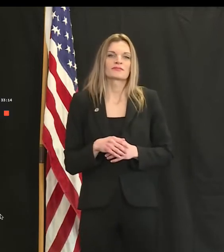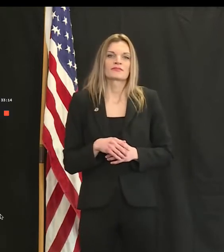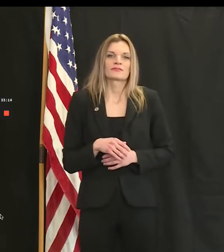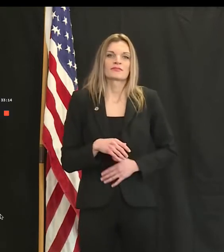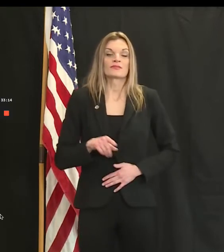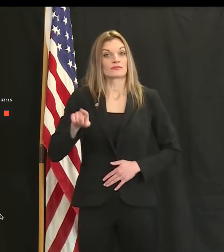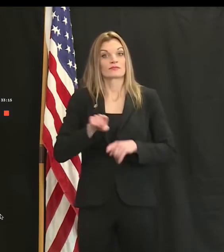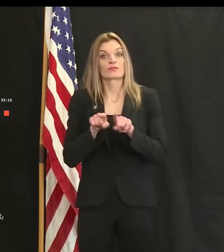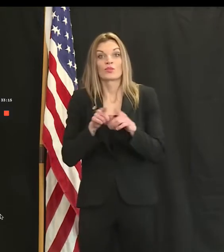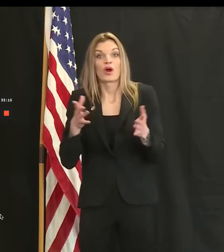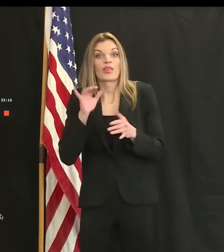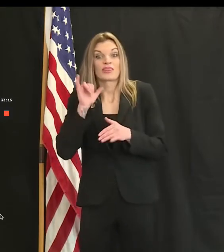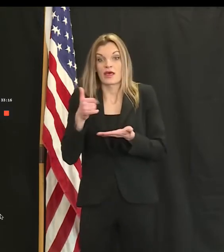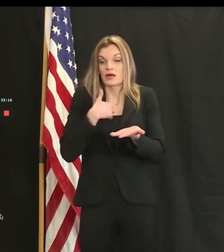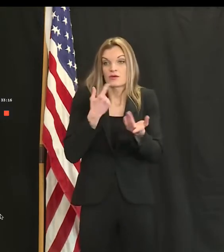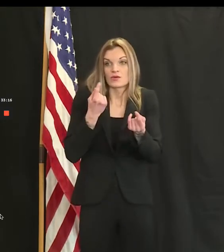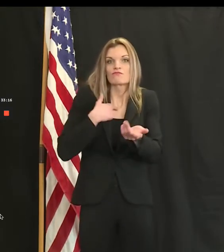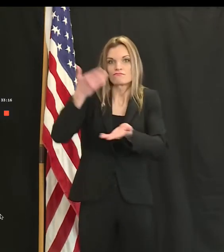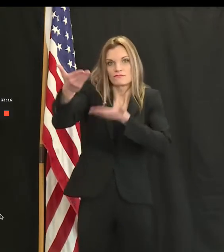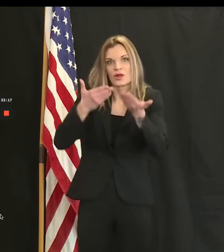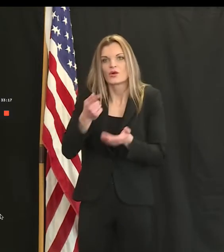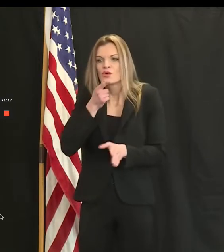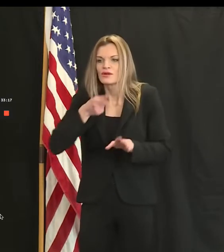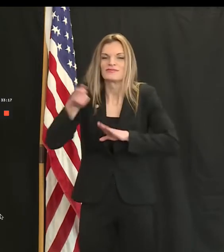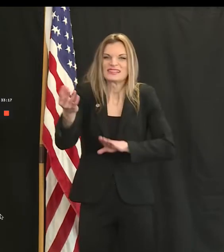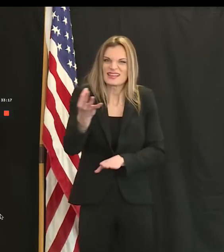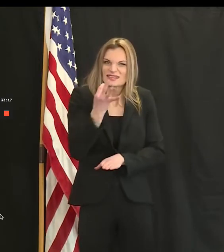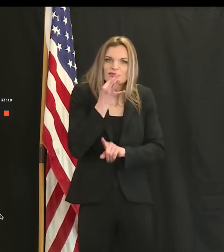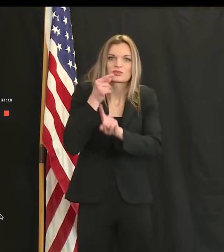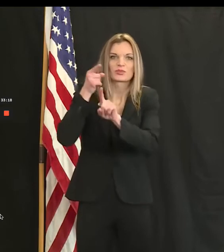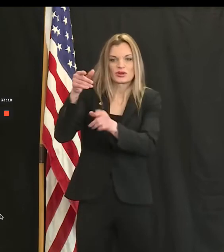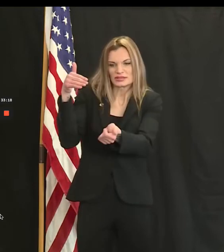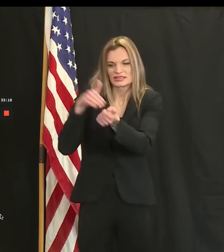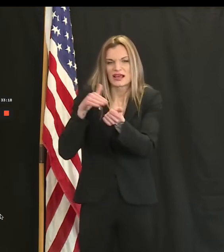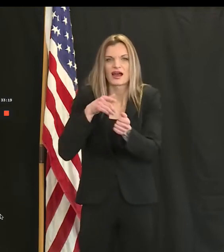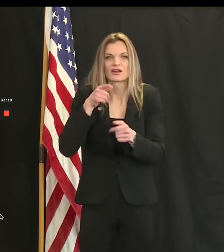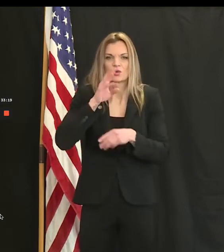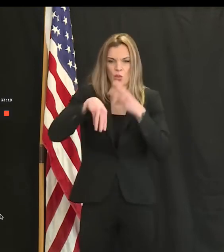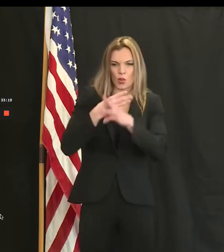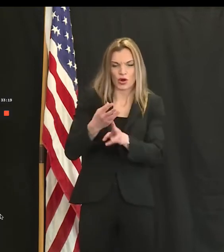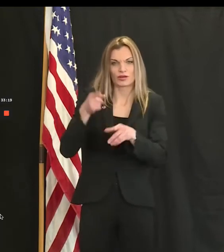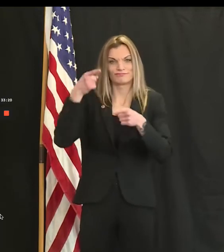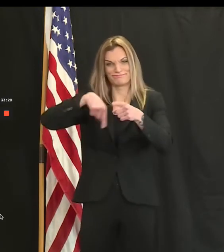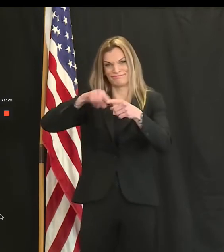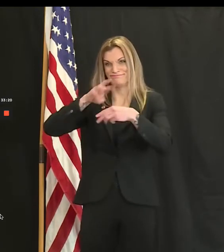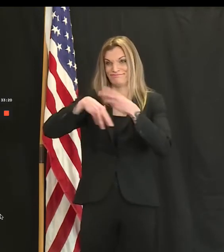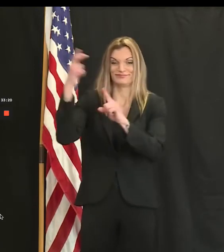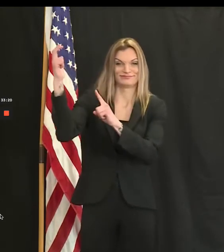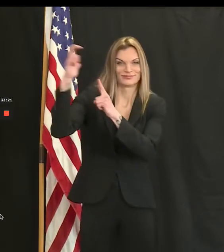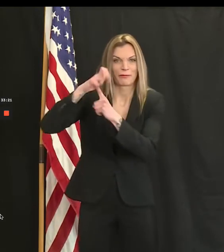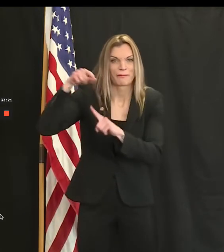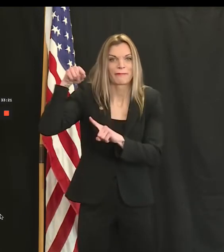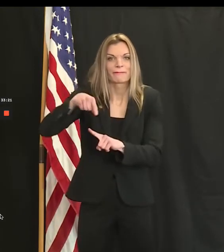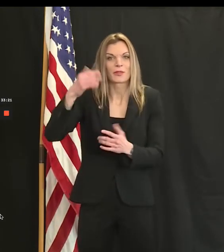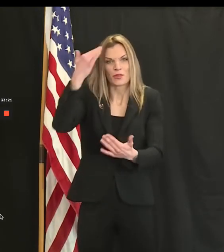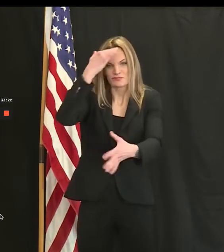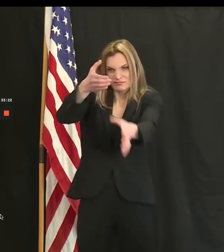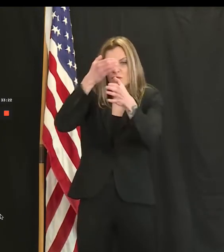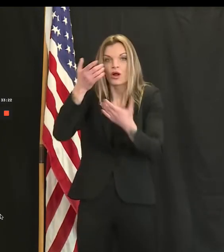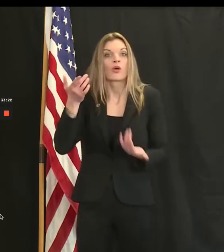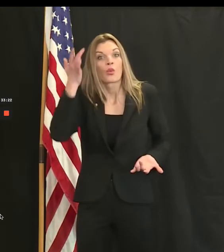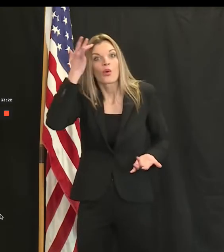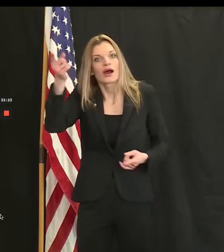hire experts, world-renowned doctors in infectious disease, to help us in investigating the Flint